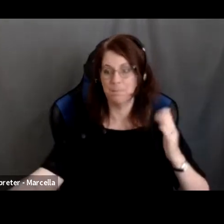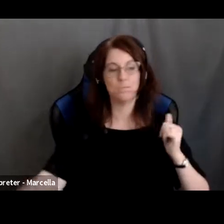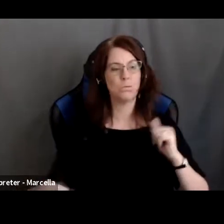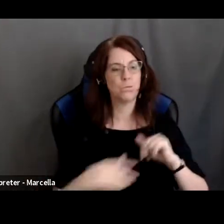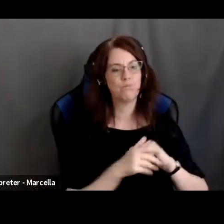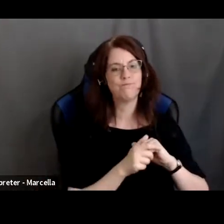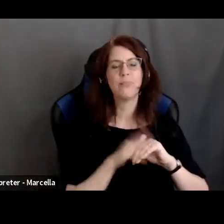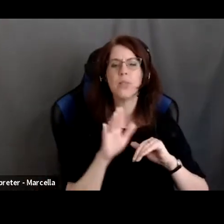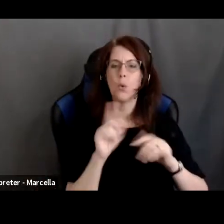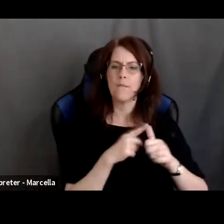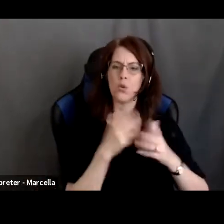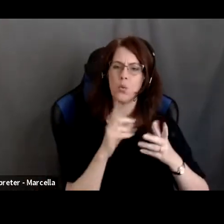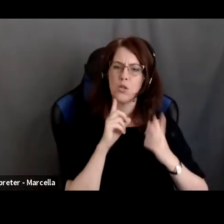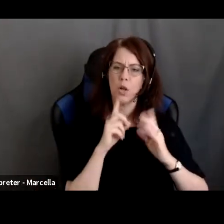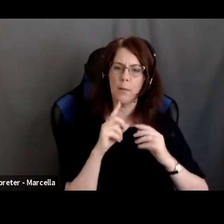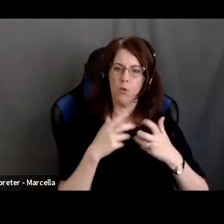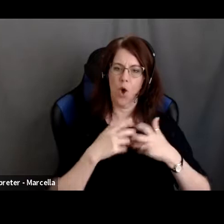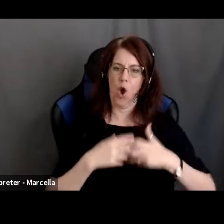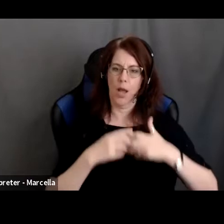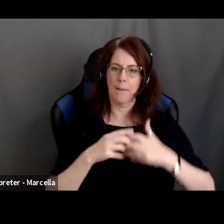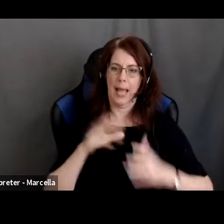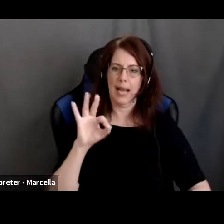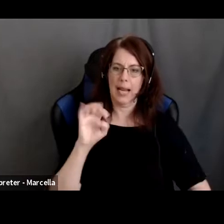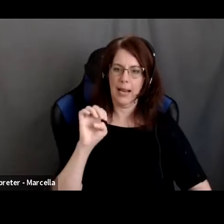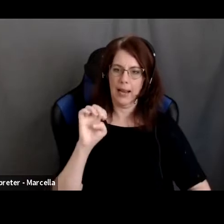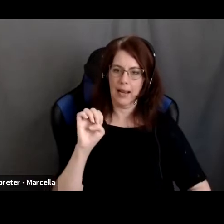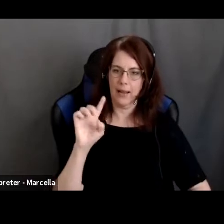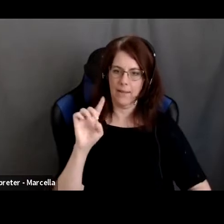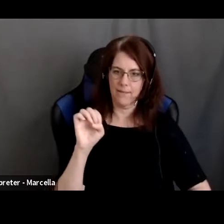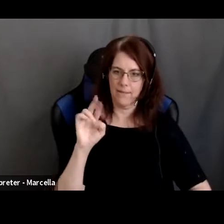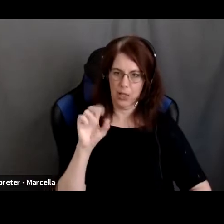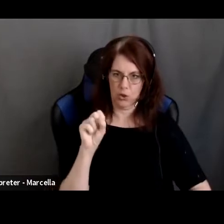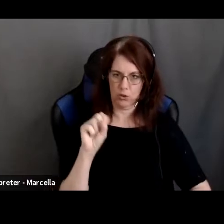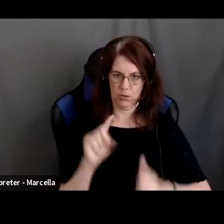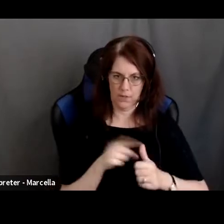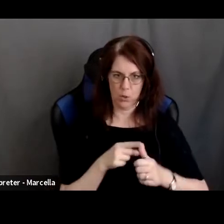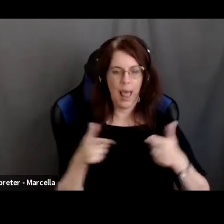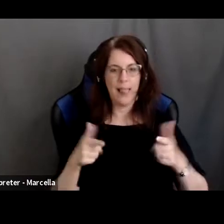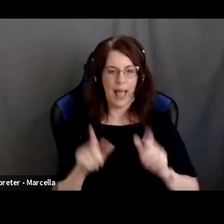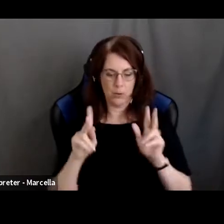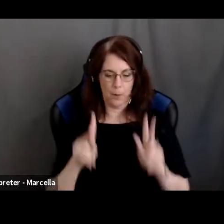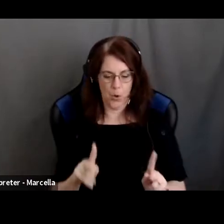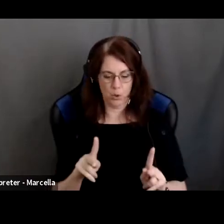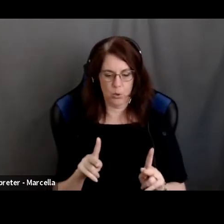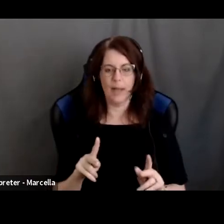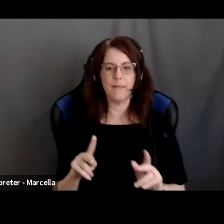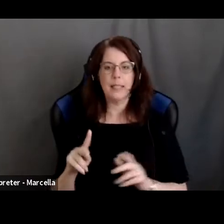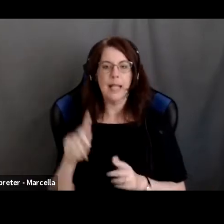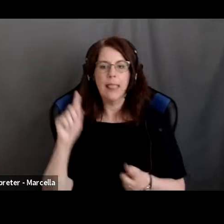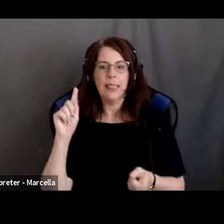talk about automatic feeders first. And so this allows a person to eat with minimal setup from an